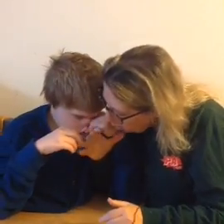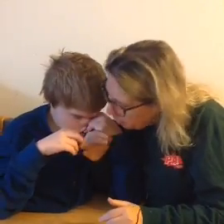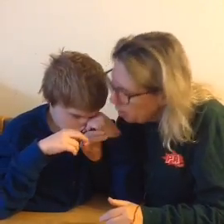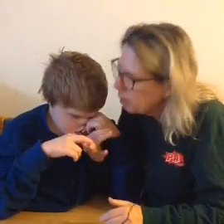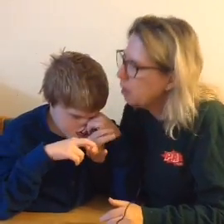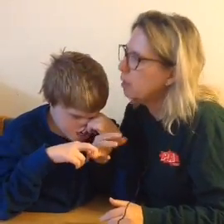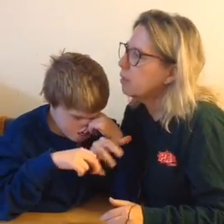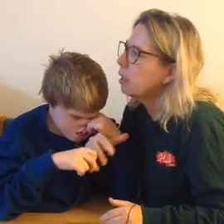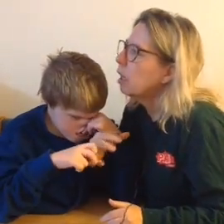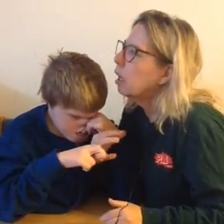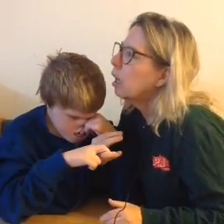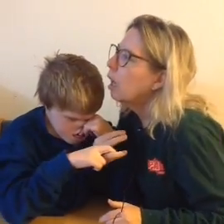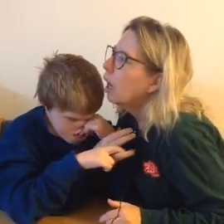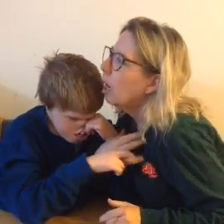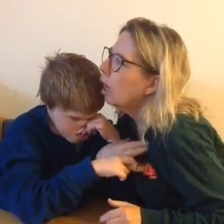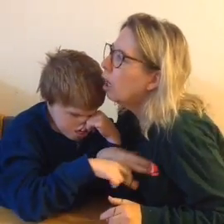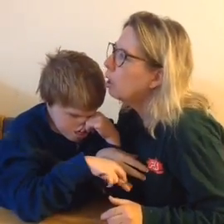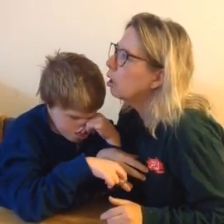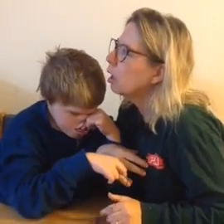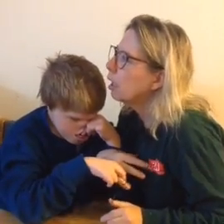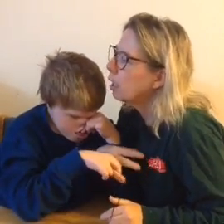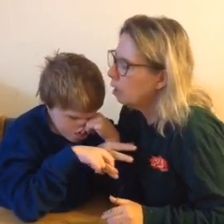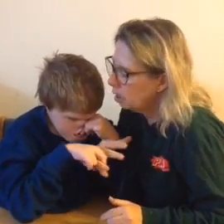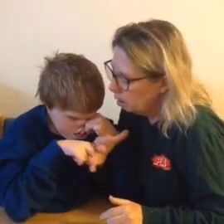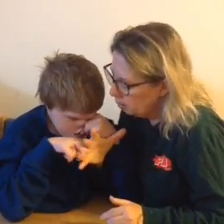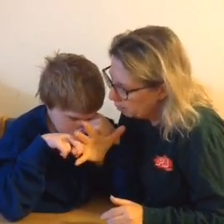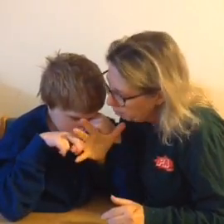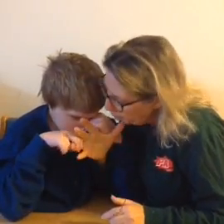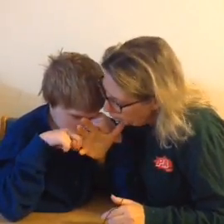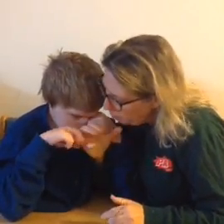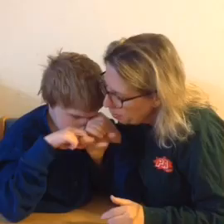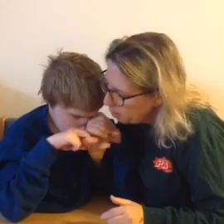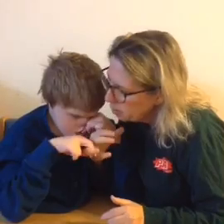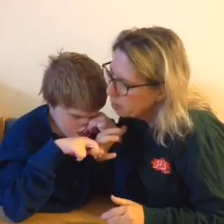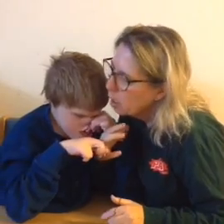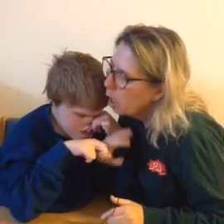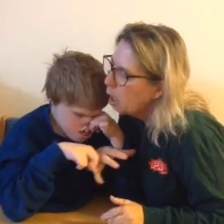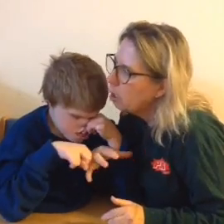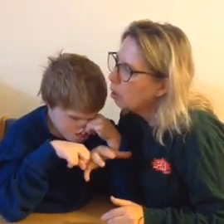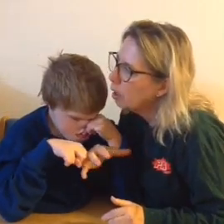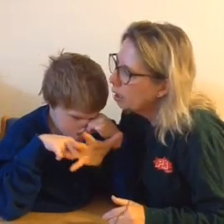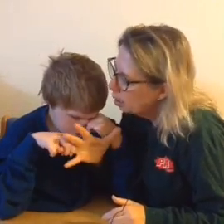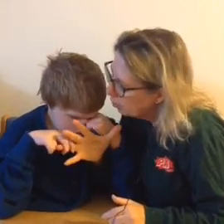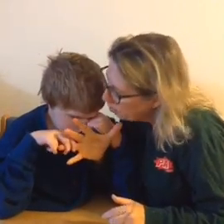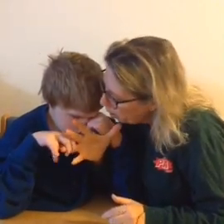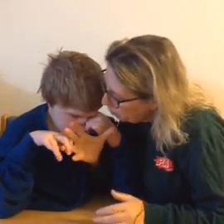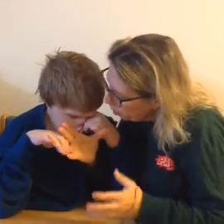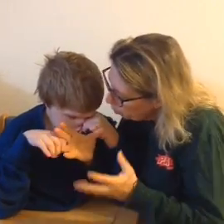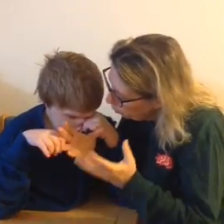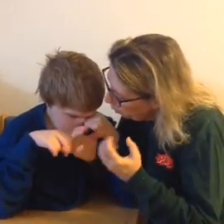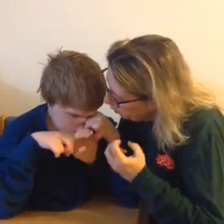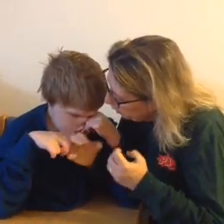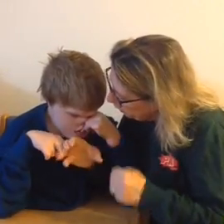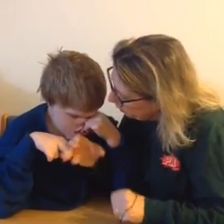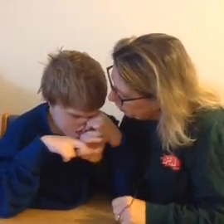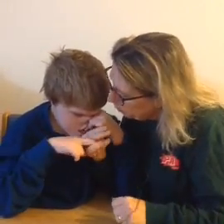Mama is hungry. Mama is hungry. Mama wants to get something